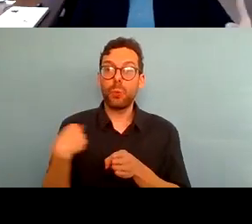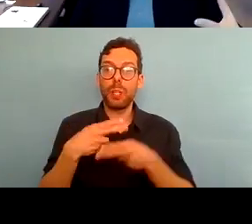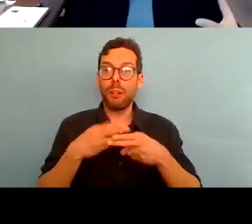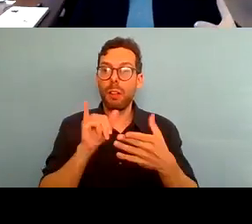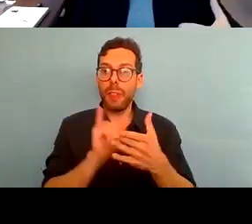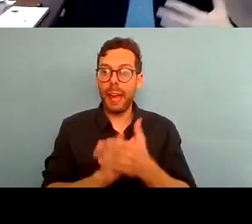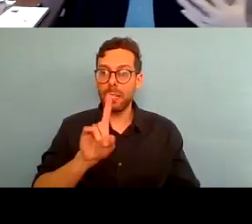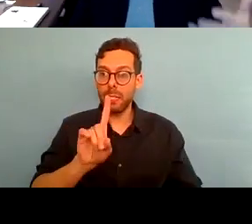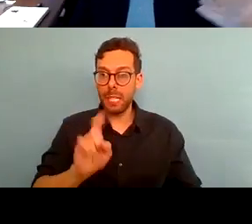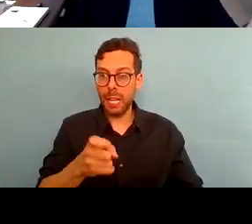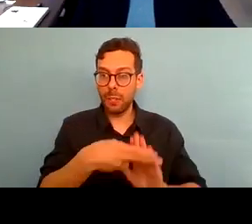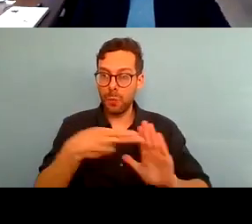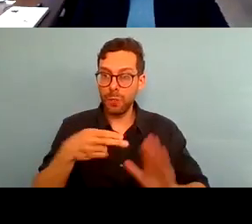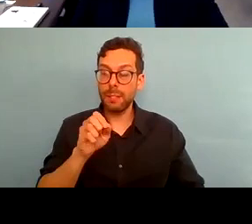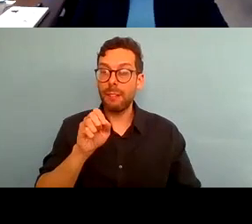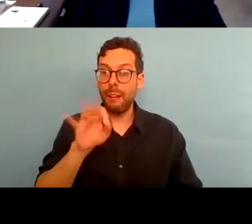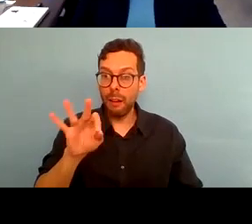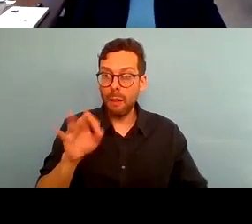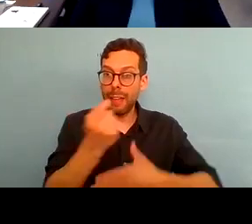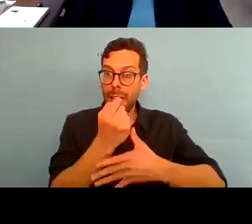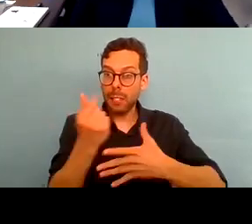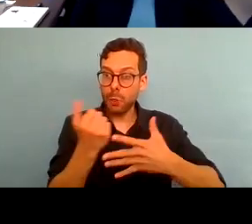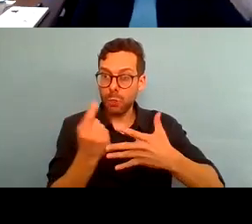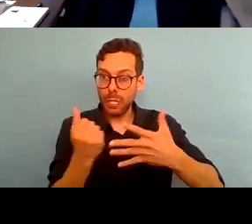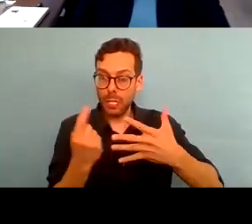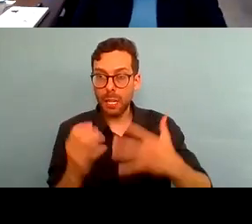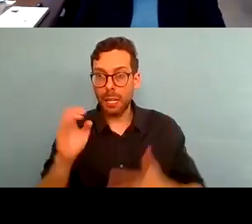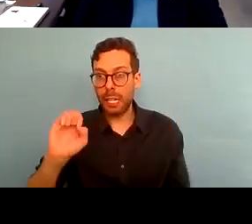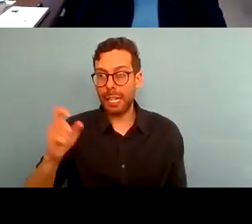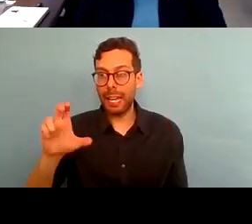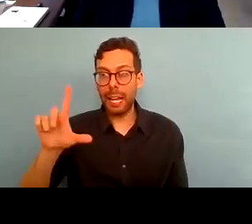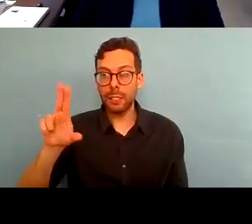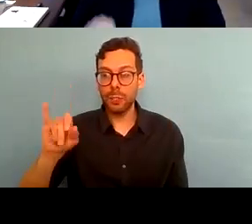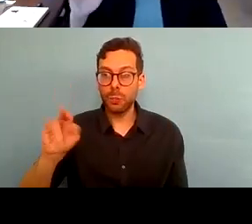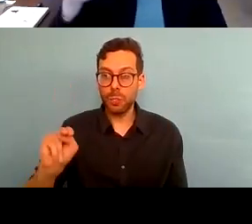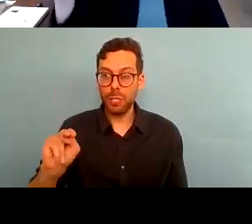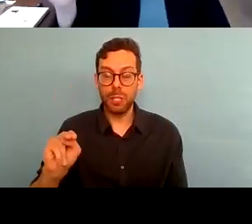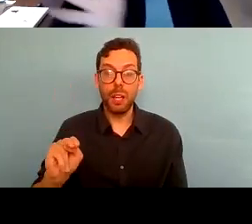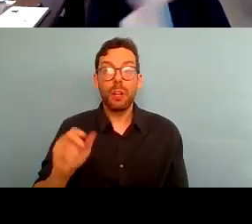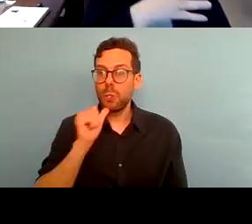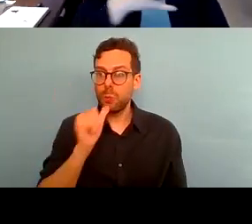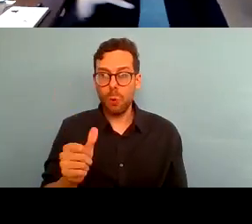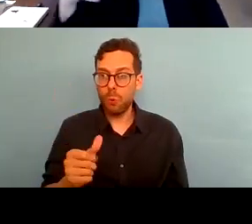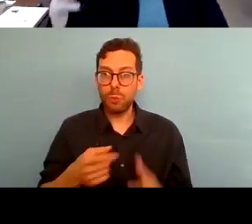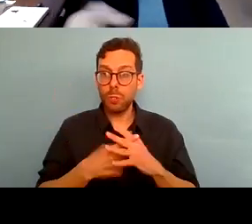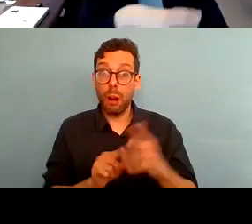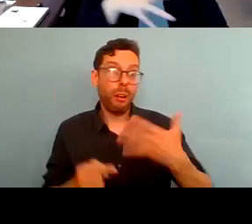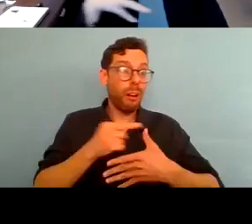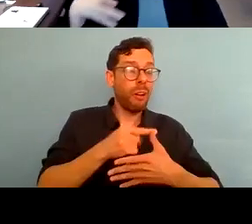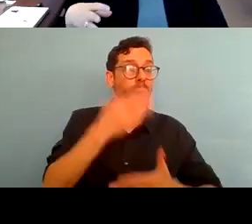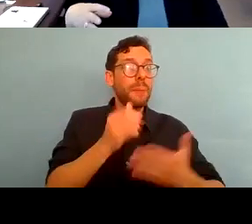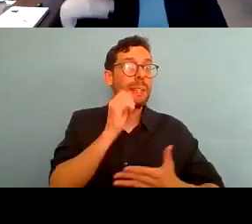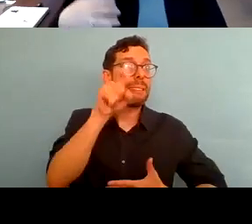exclusion, meaning you don't just immediately lead out with, well, maybe he just doesn't need as much sleep, right? So after you've kind of exhausted your